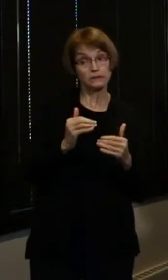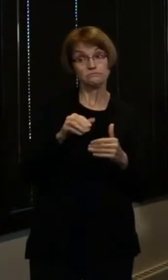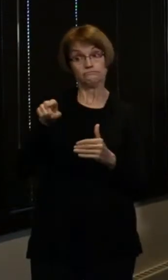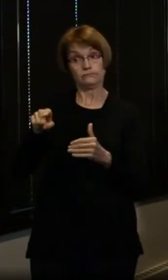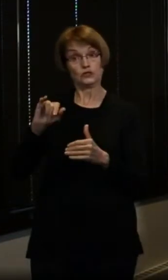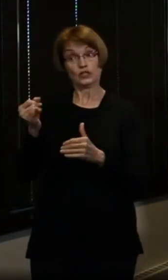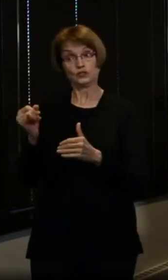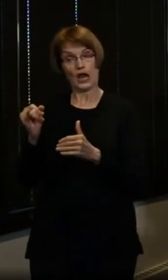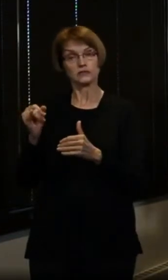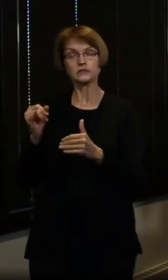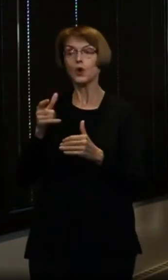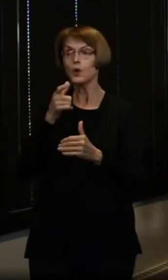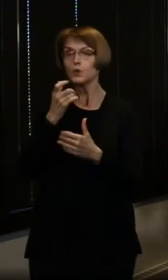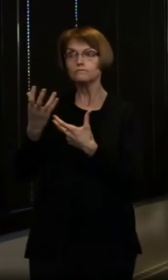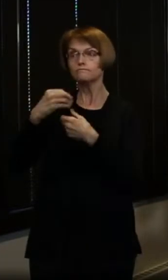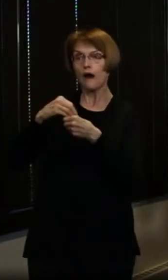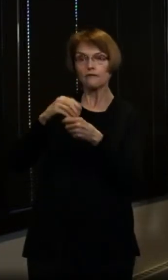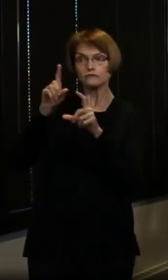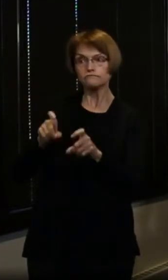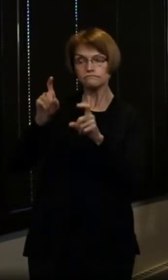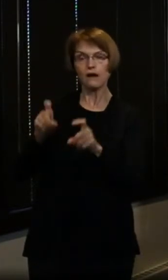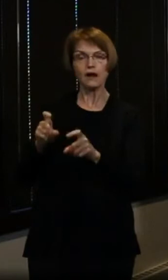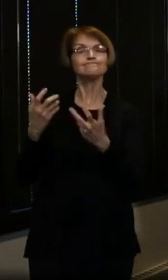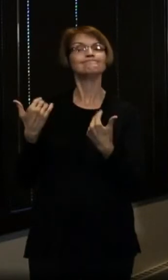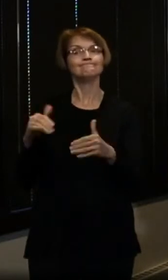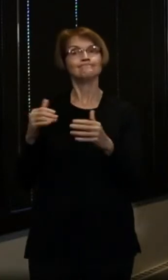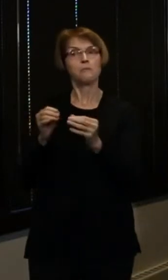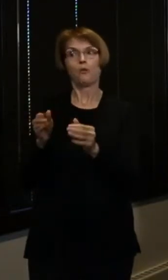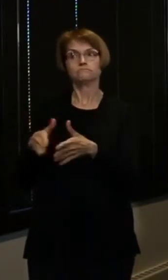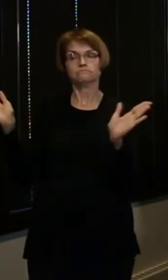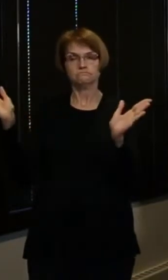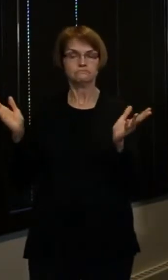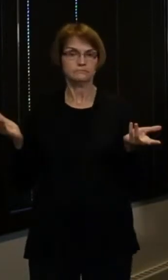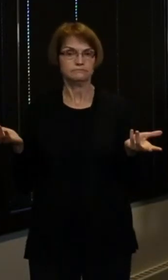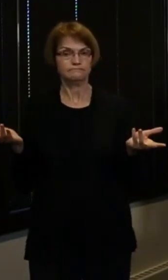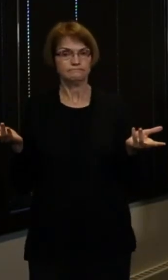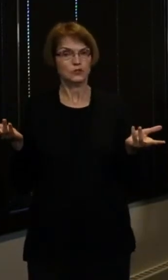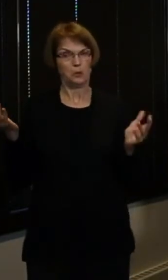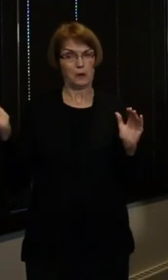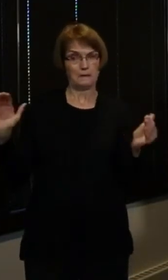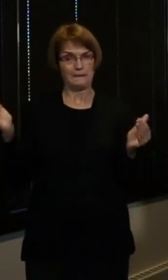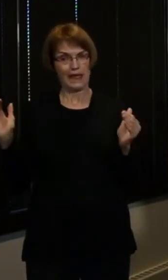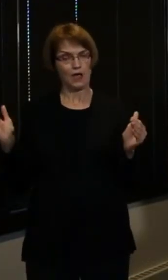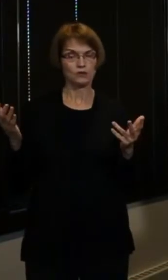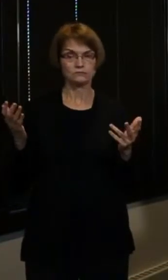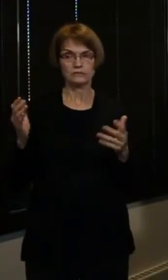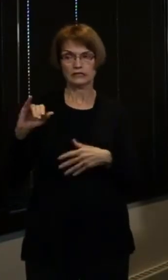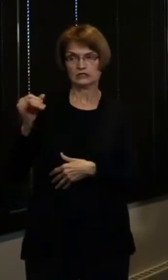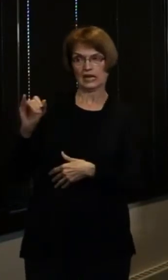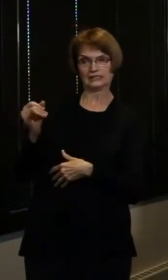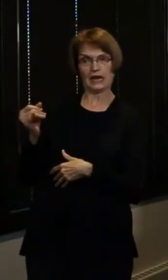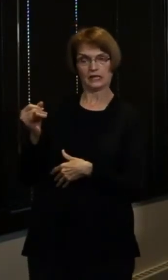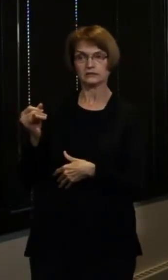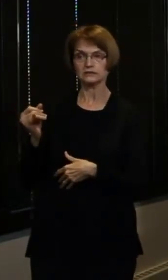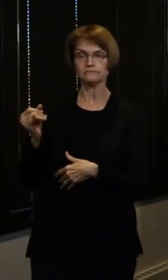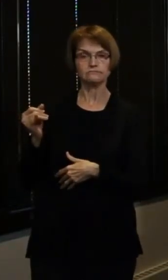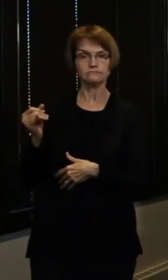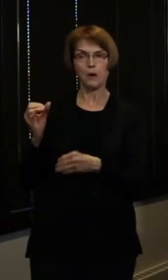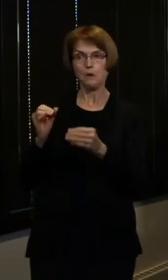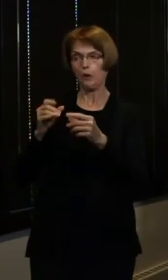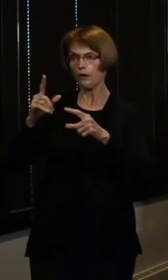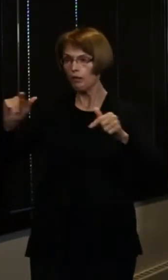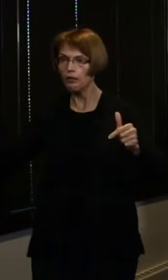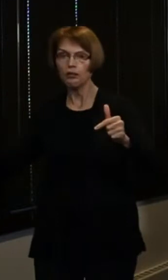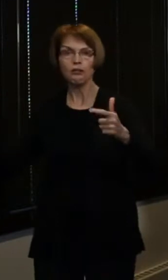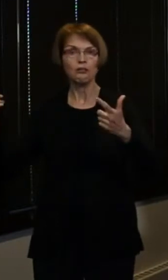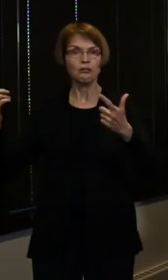enough than compared to the Johnson & Johnson trial, which did have a population of South